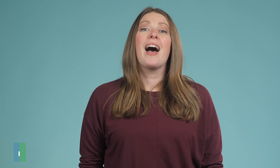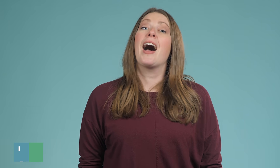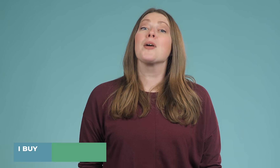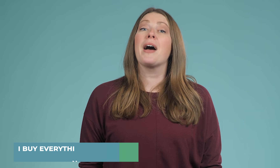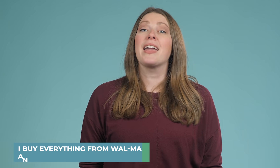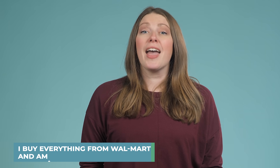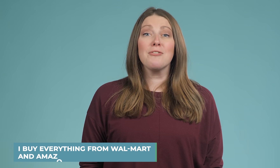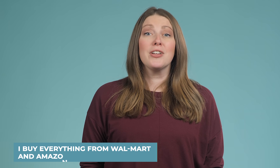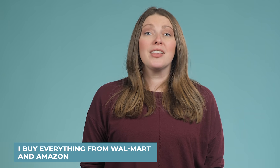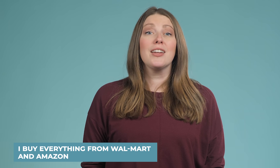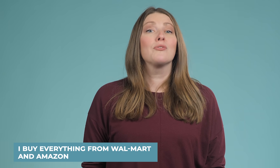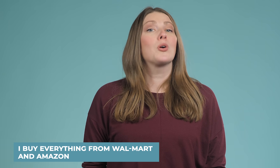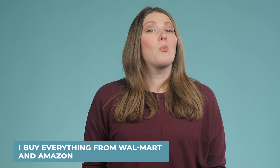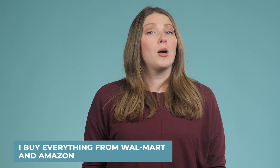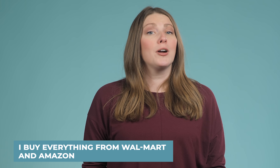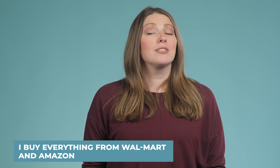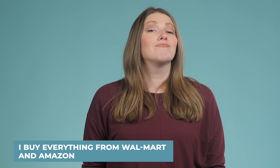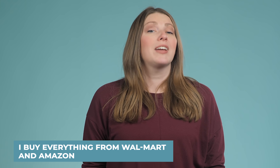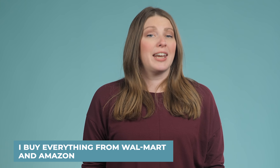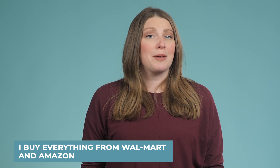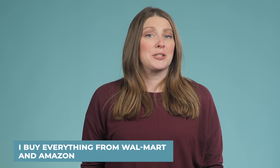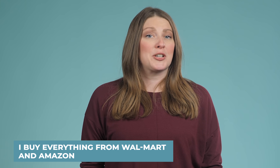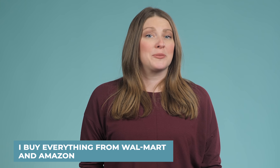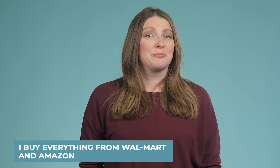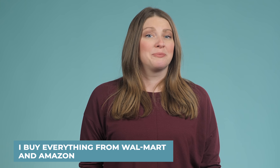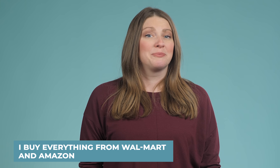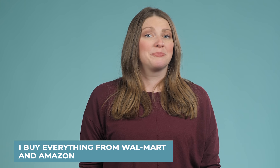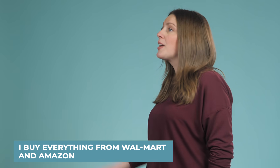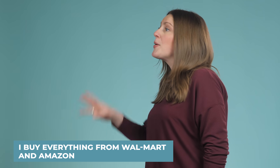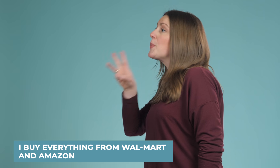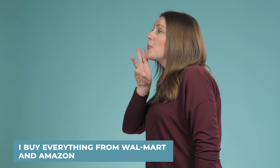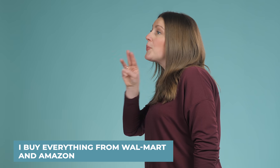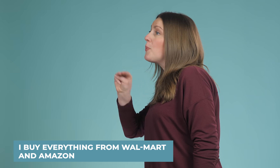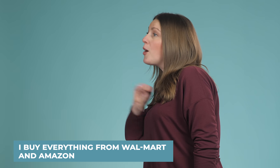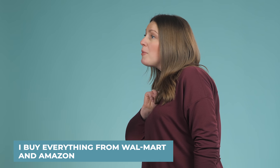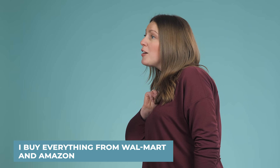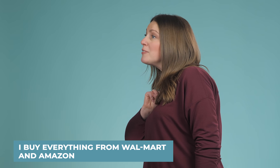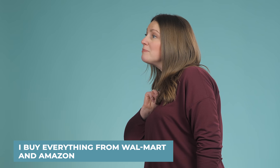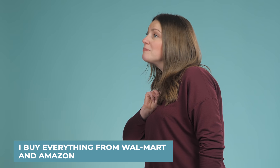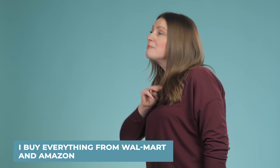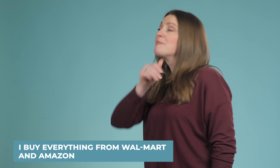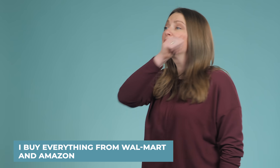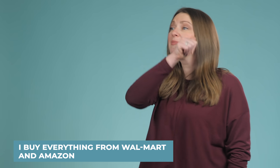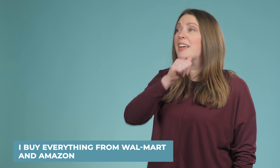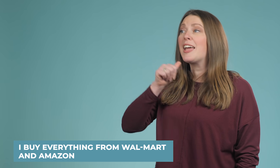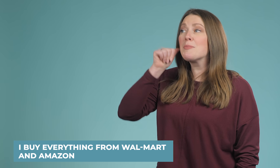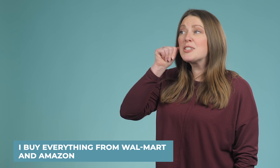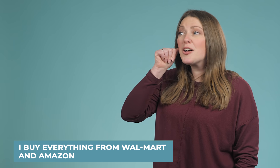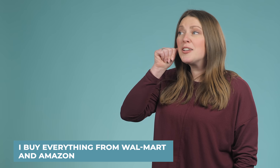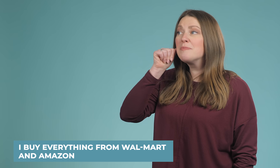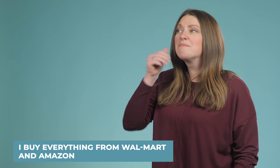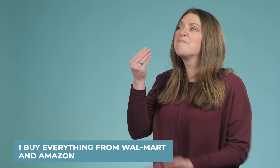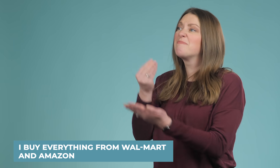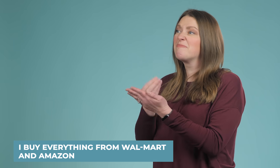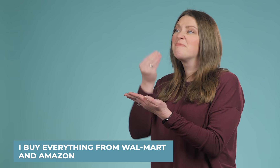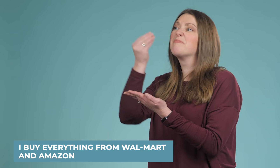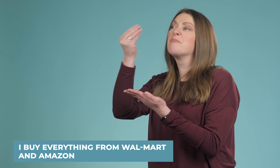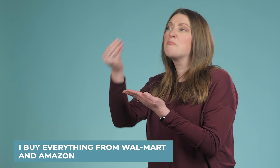I buy everything from Walmart and Amazon. Walmart, Amazon,